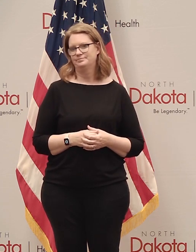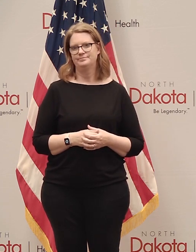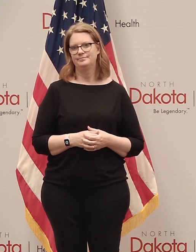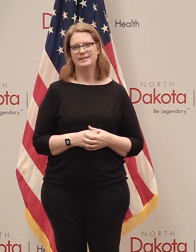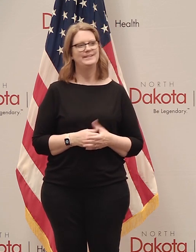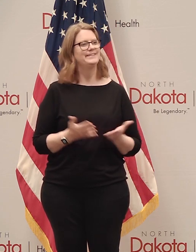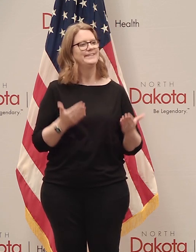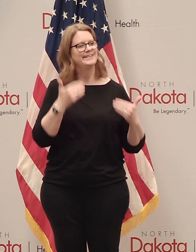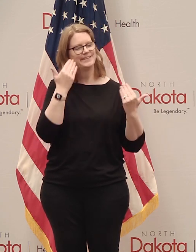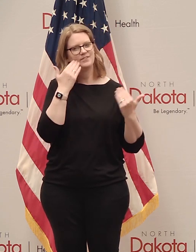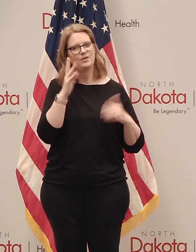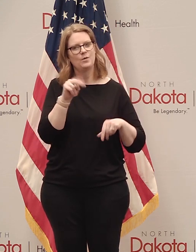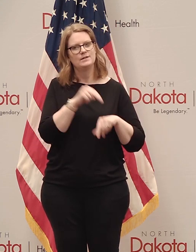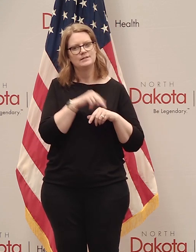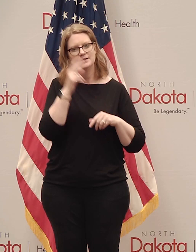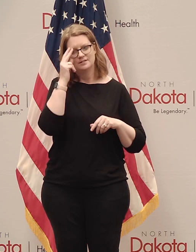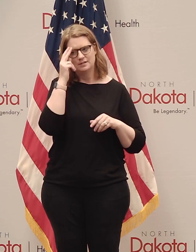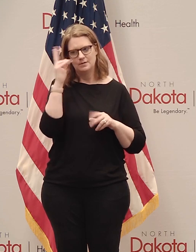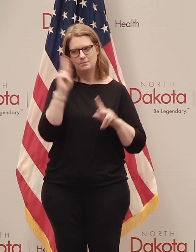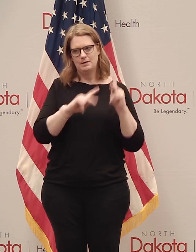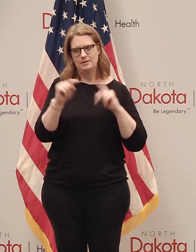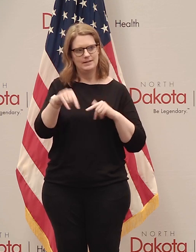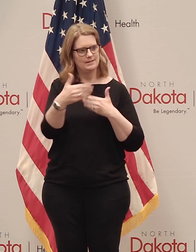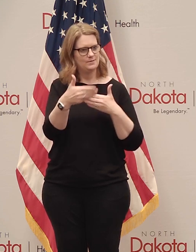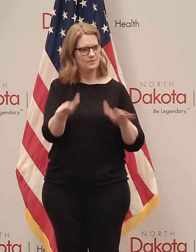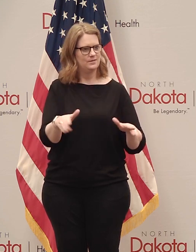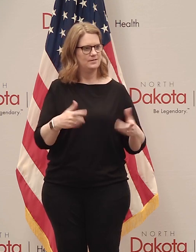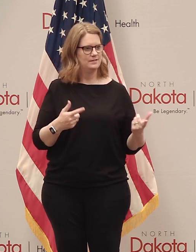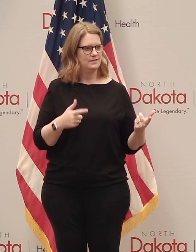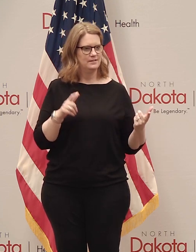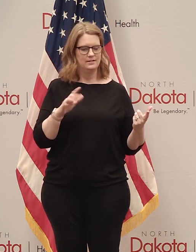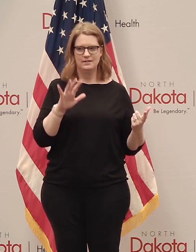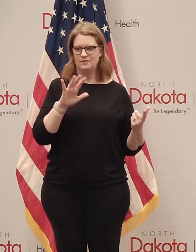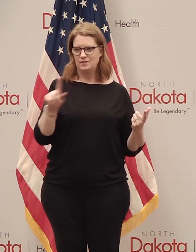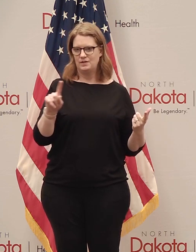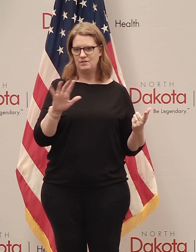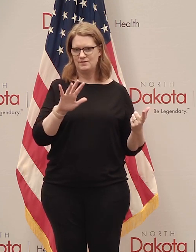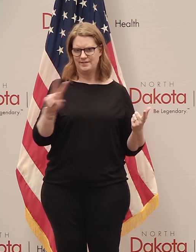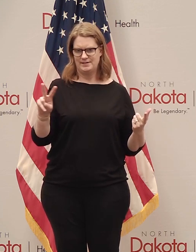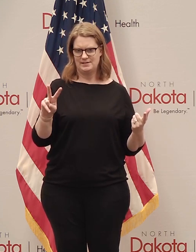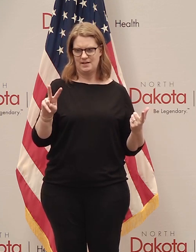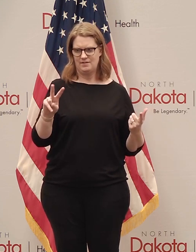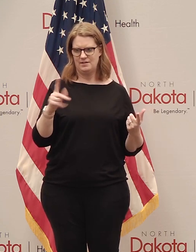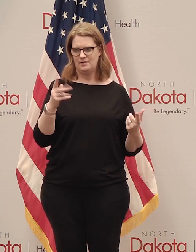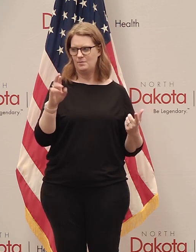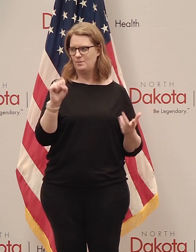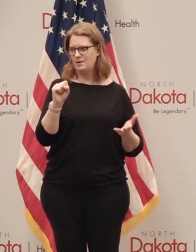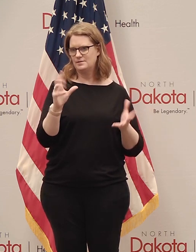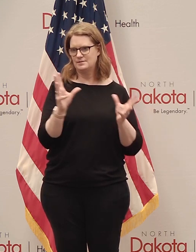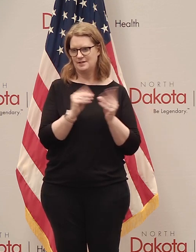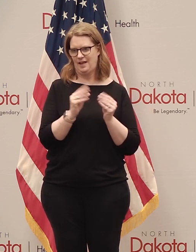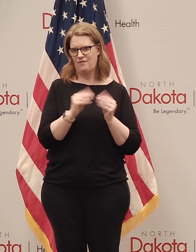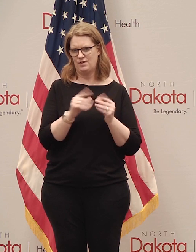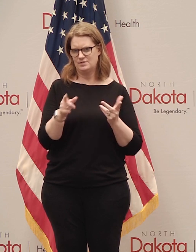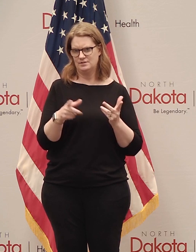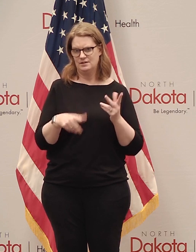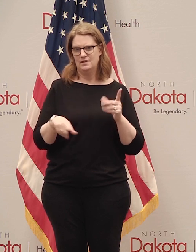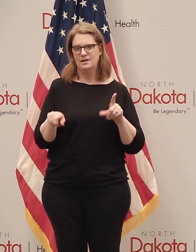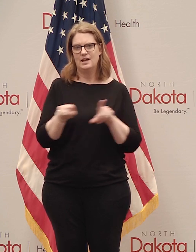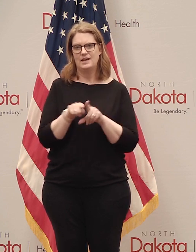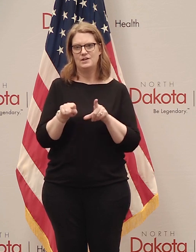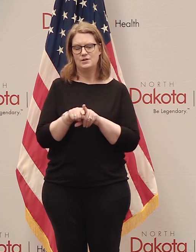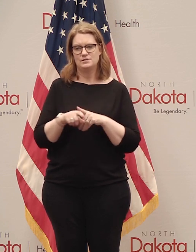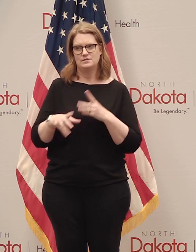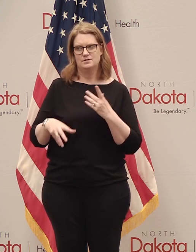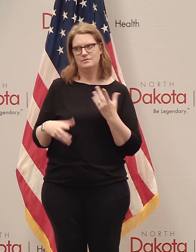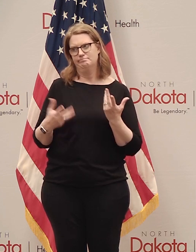I'm smiling, of course, because we got people in this room that this is what your first 52nd press conference. In addition to the press briefings that